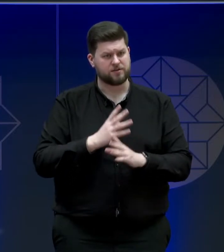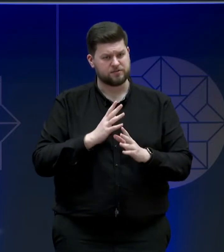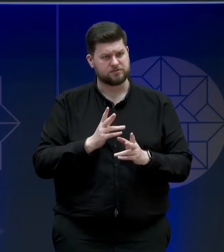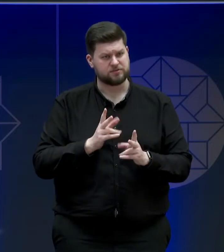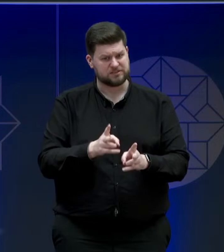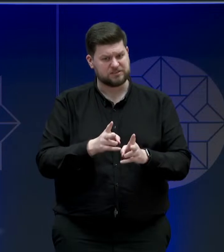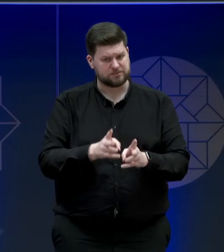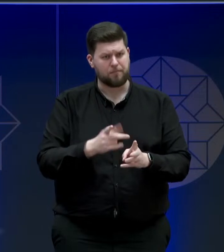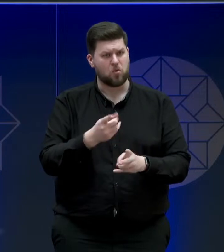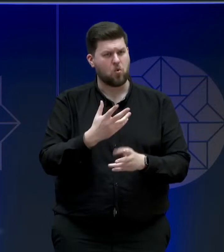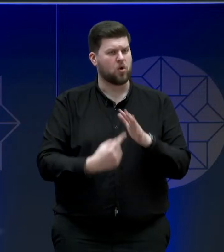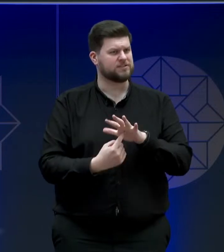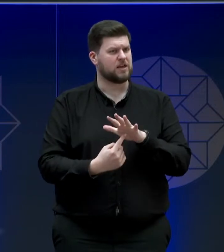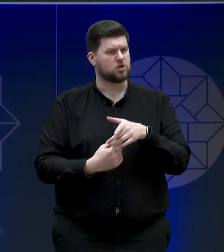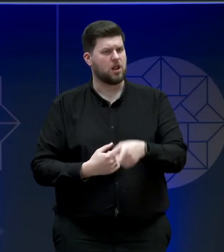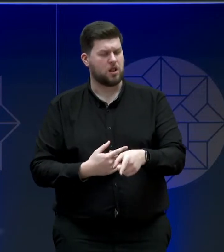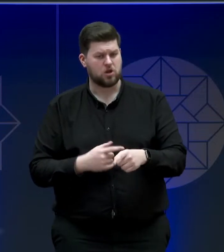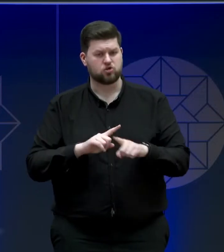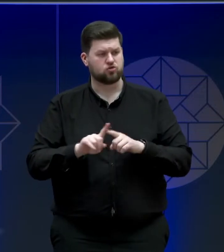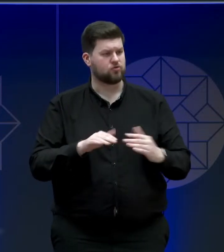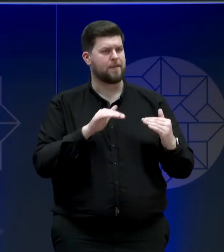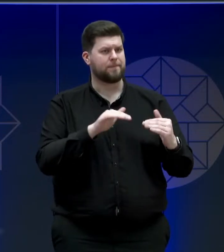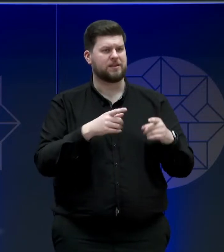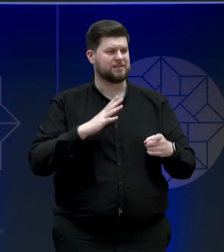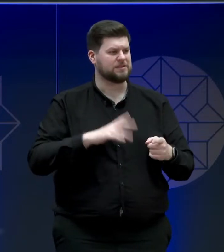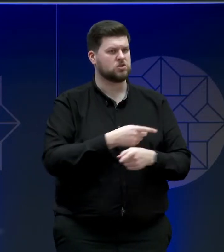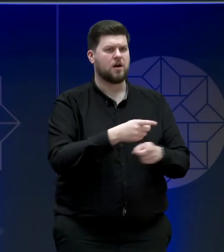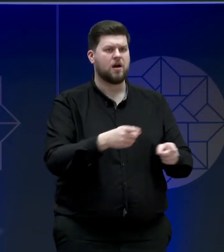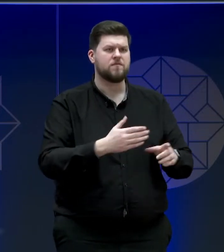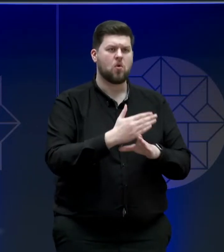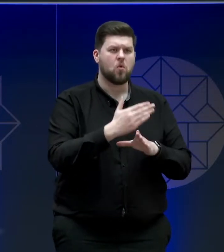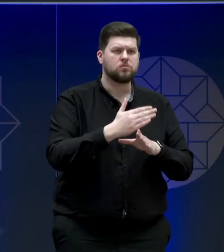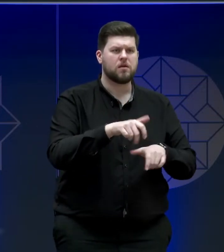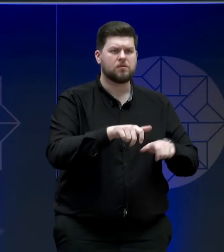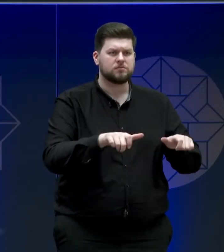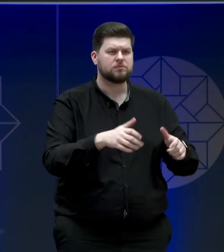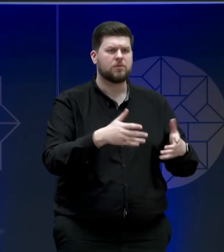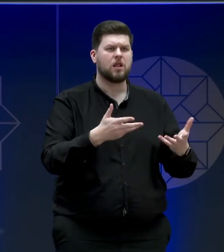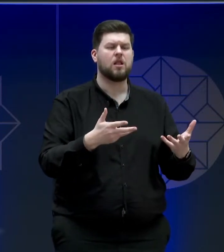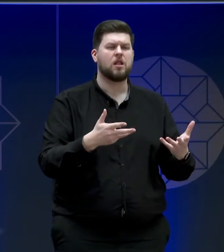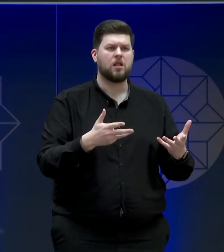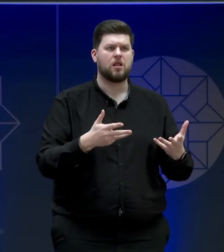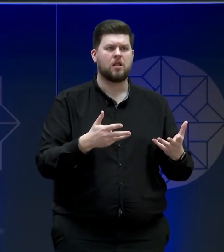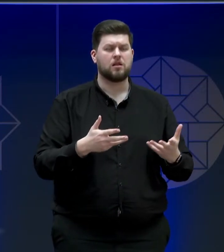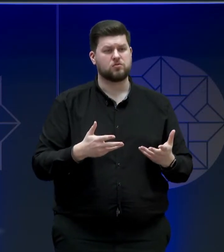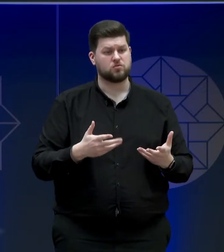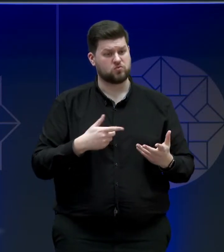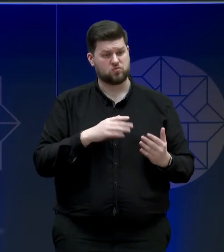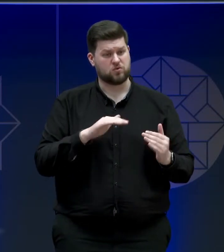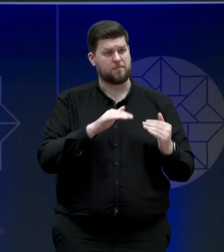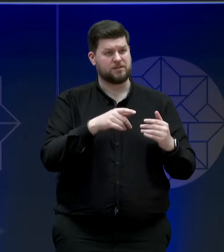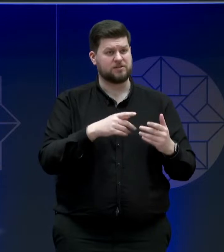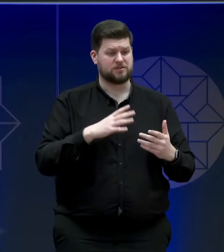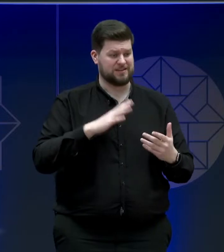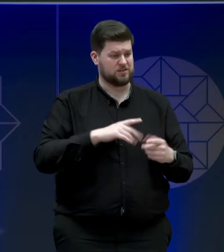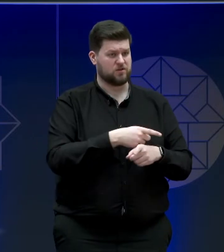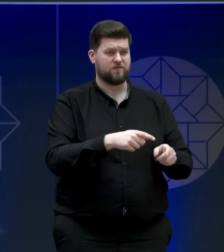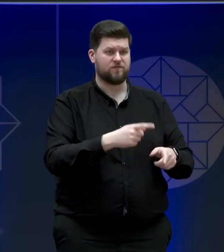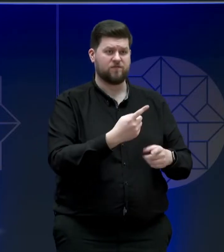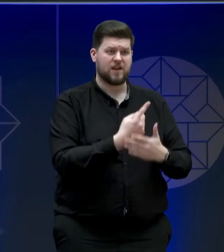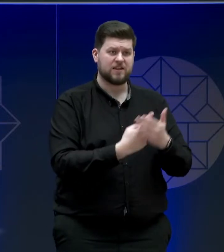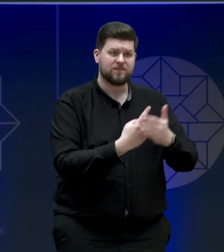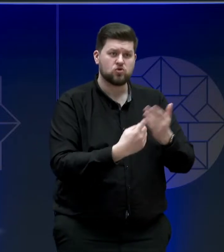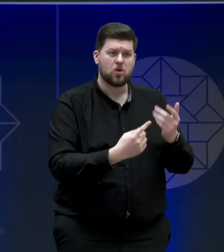population and in contributing to the overall health and social care system. So in meeting the needs of individuals, you